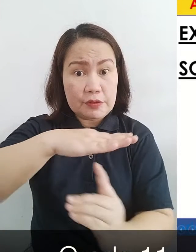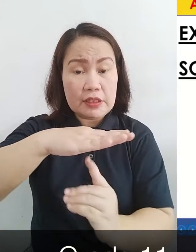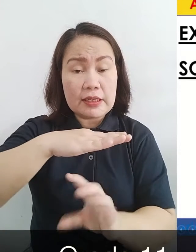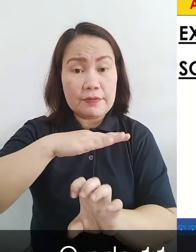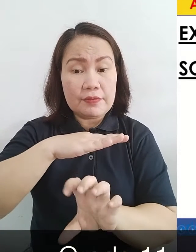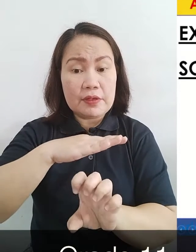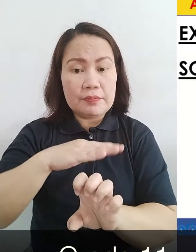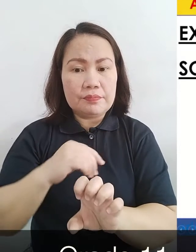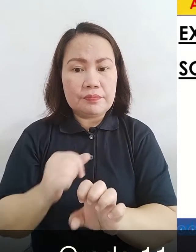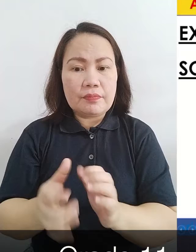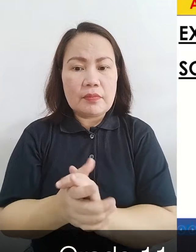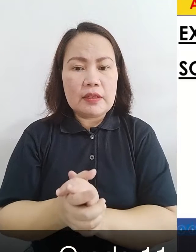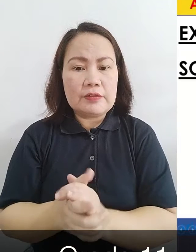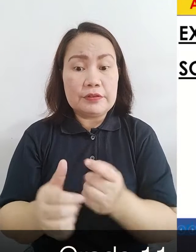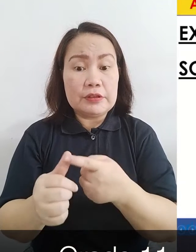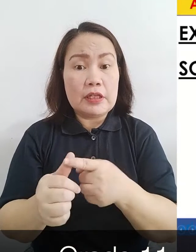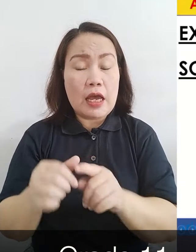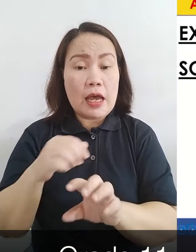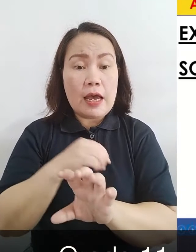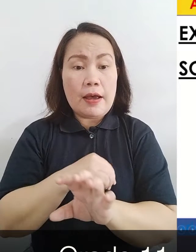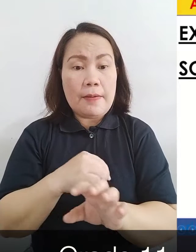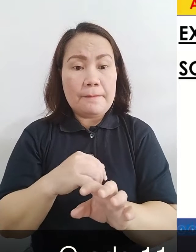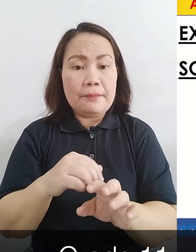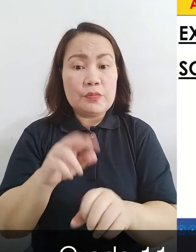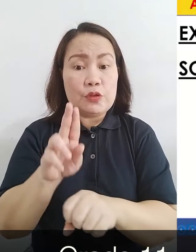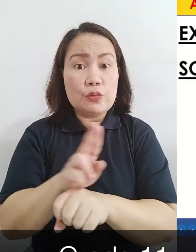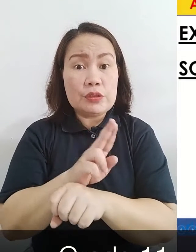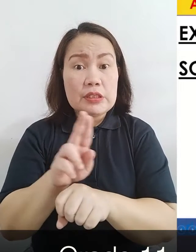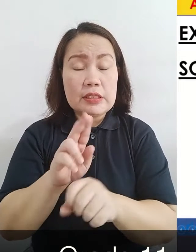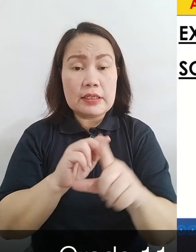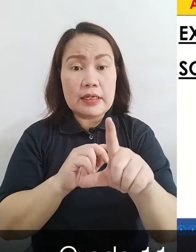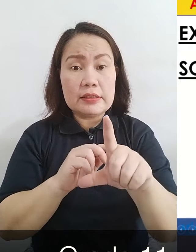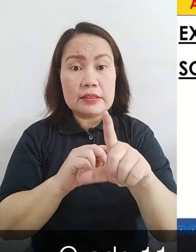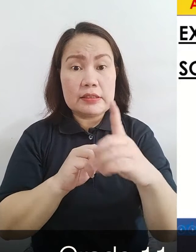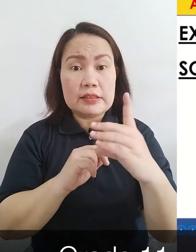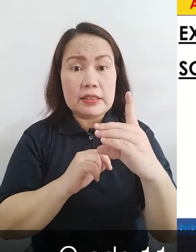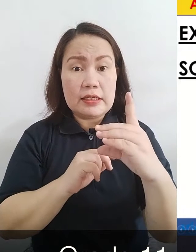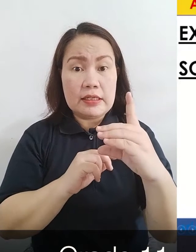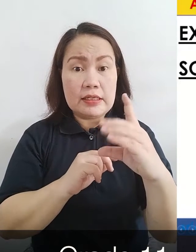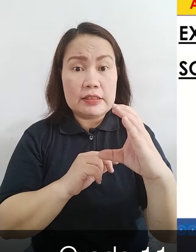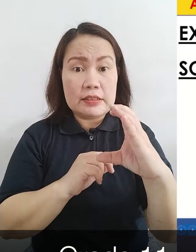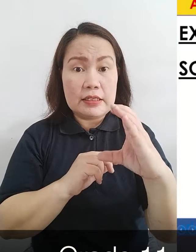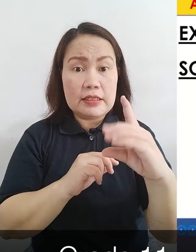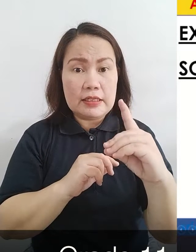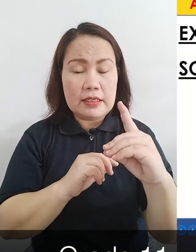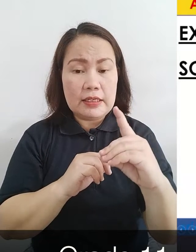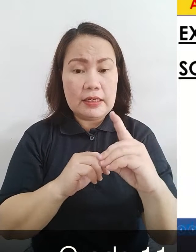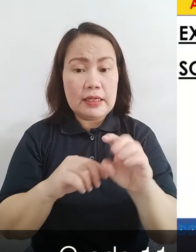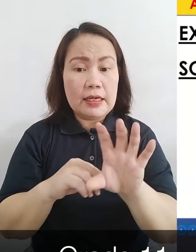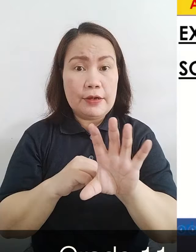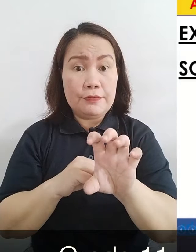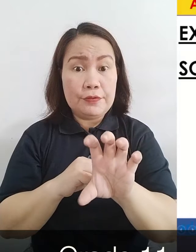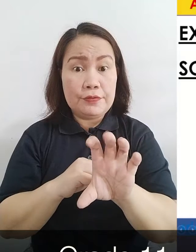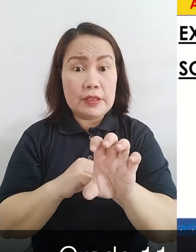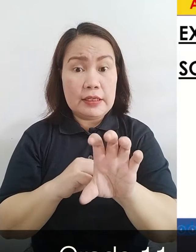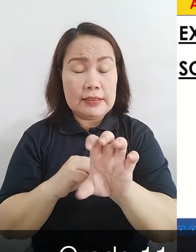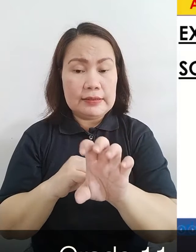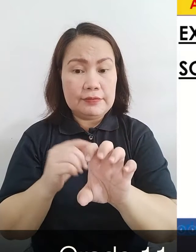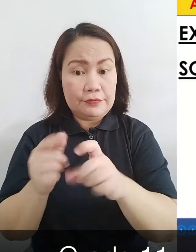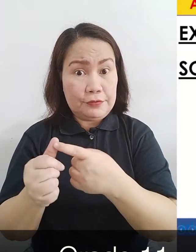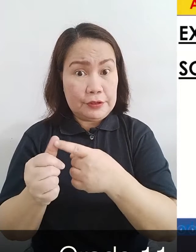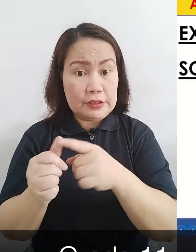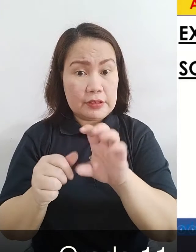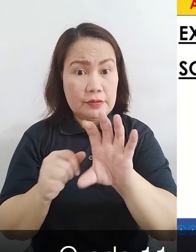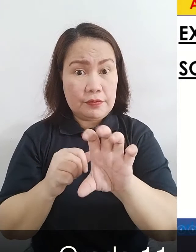15, i-divide natin sa 2. Ulit, gamit yung LCD, i-divide natin, first divide natin